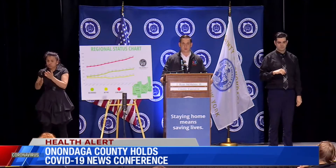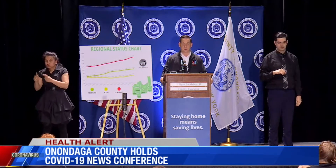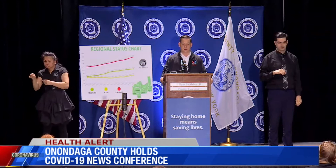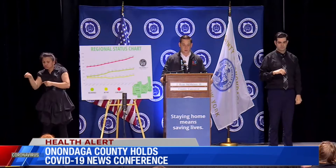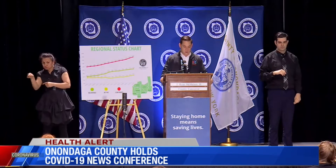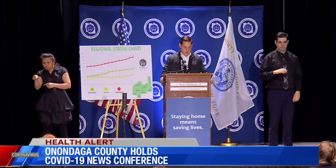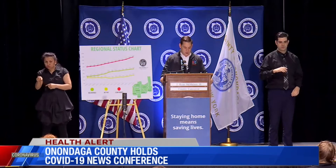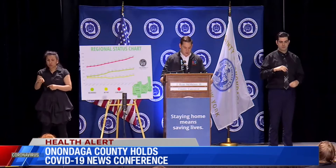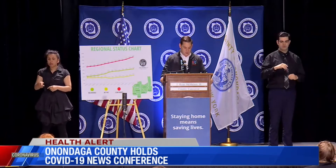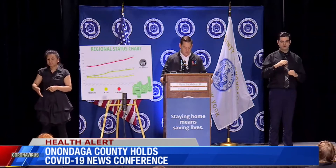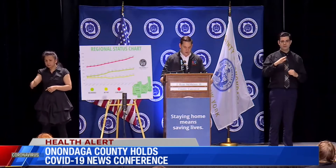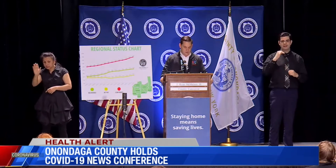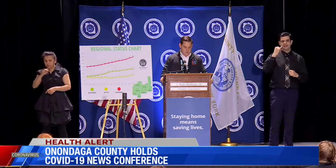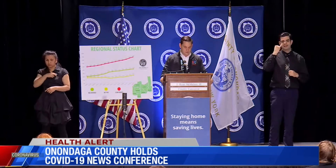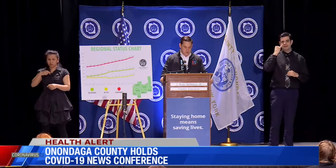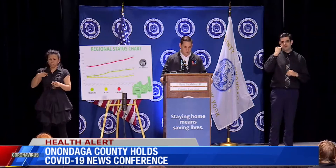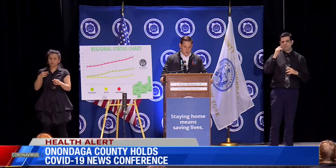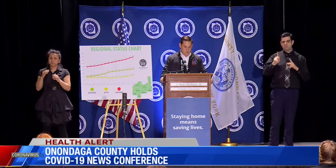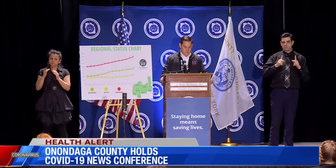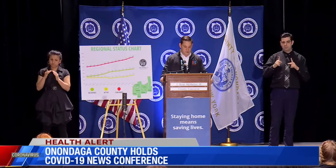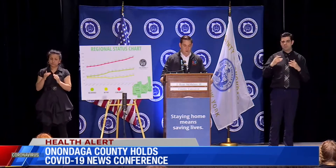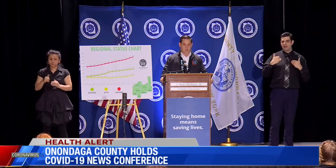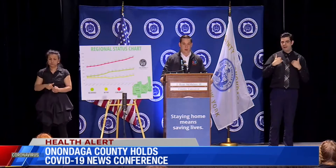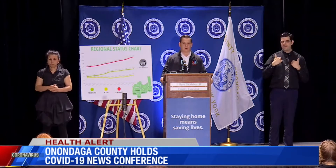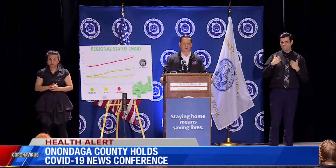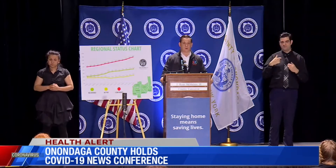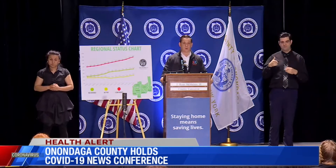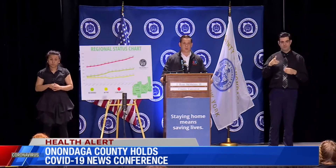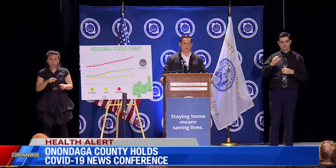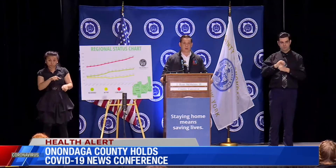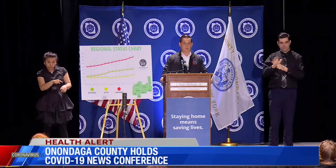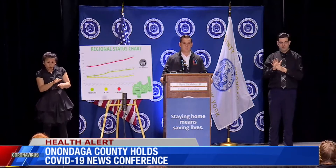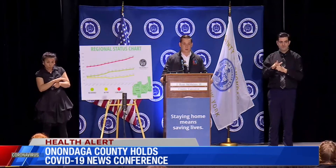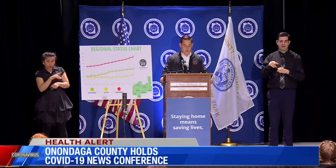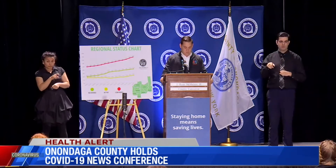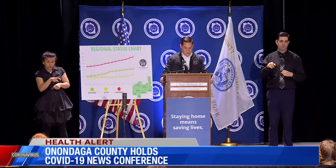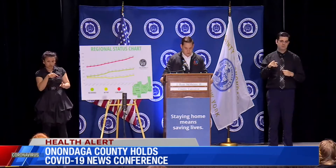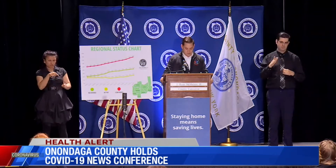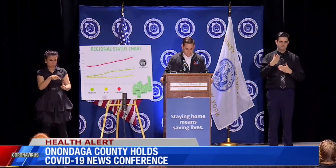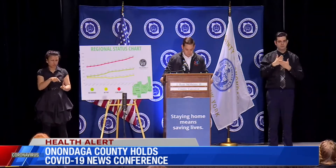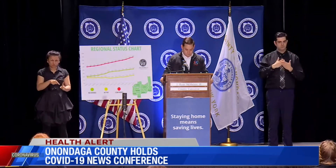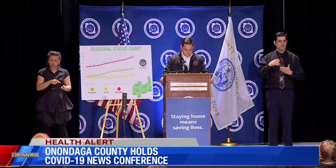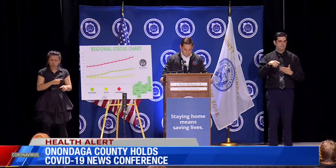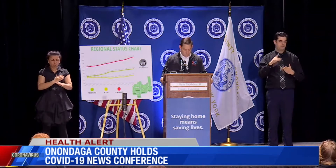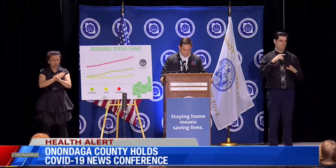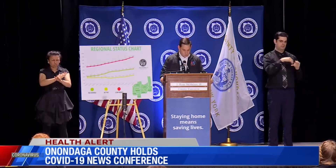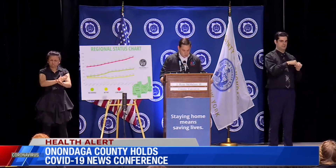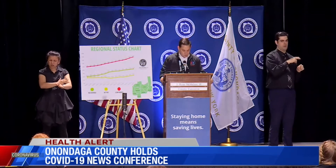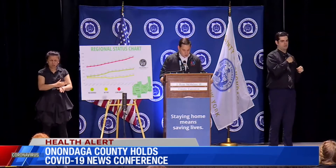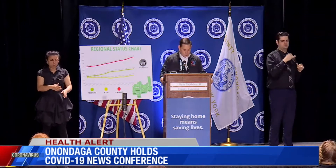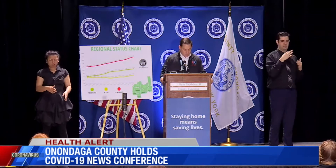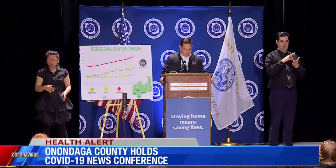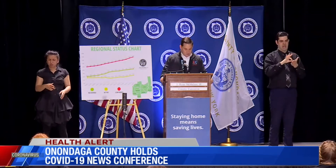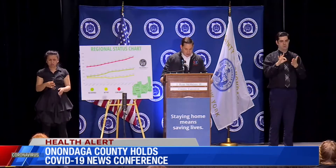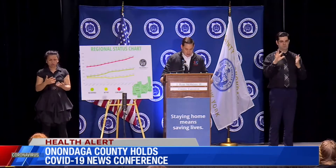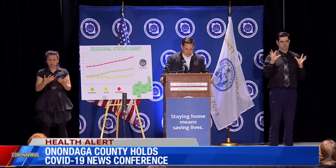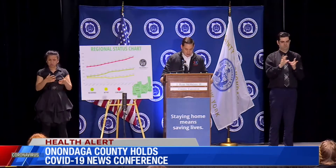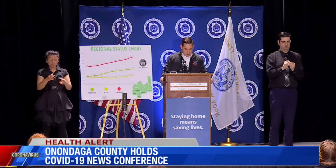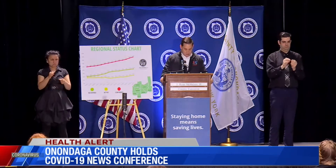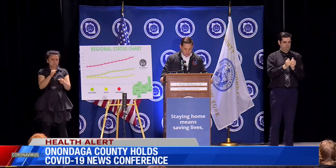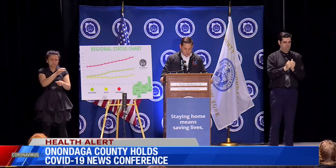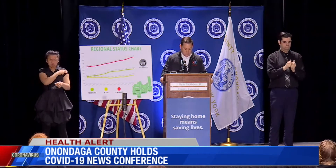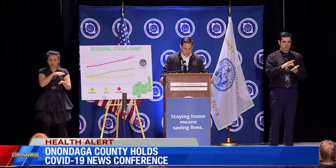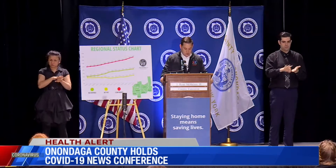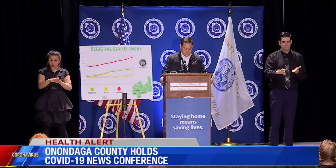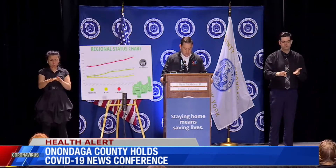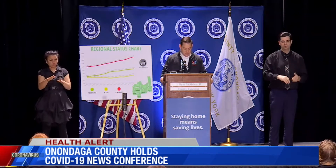because it's this virus is very disruptive, it's very powerful, and people are going to get very sick. We have 9